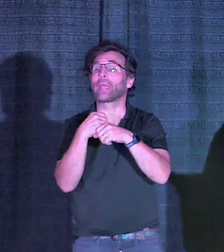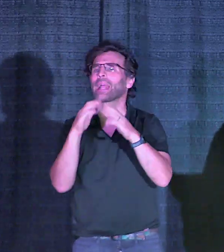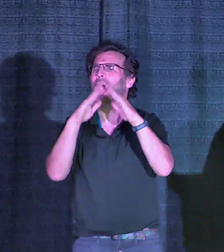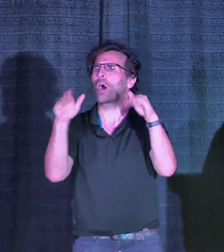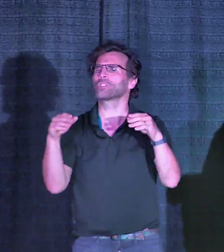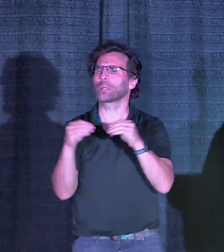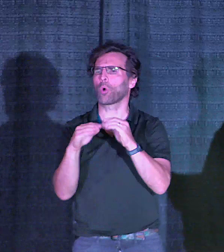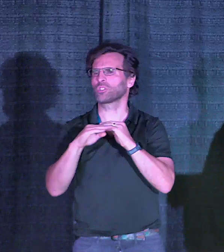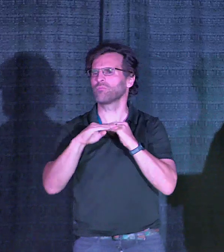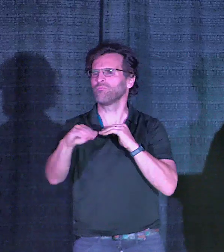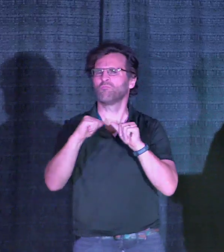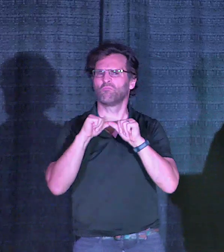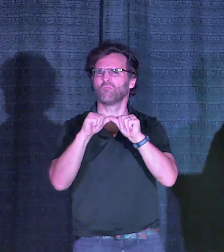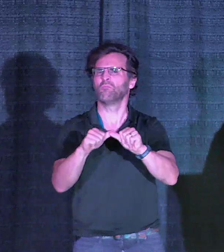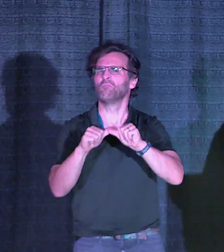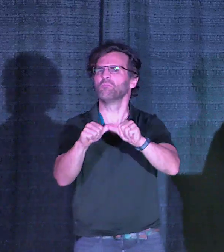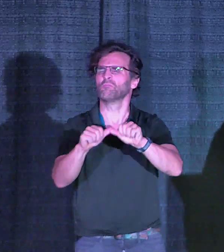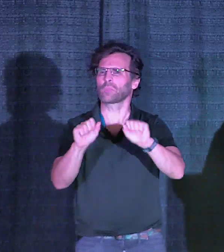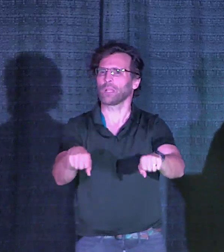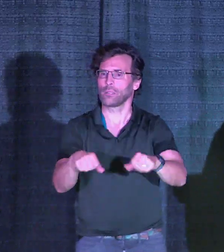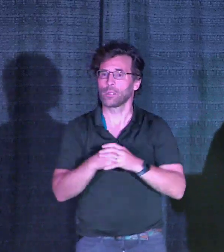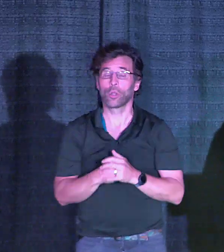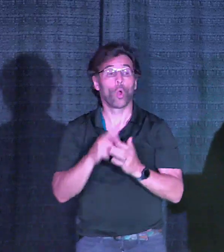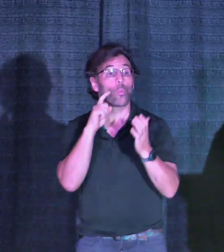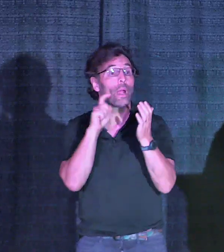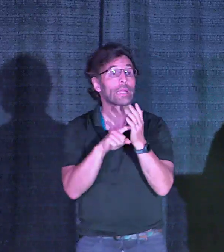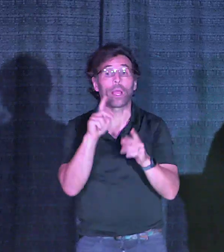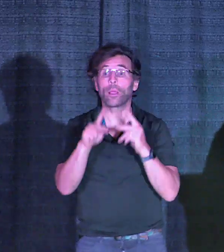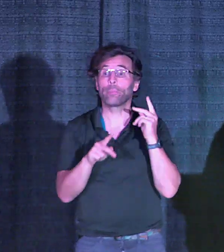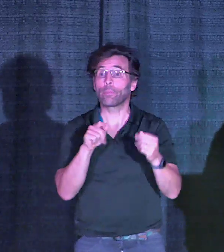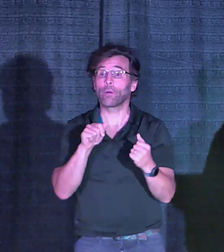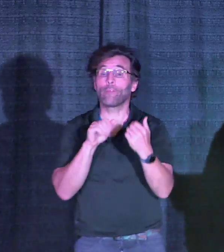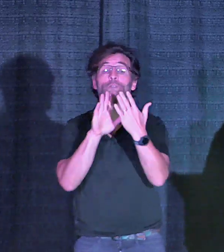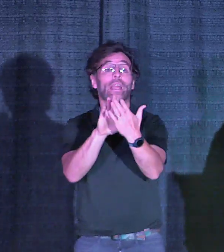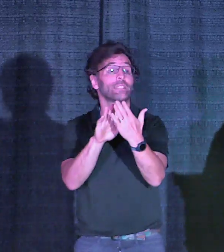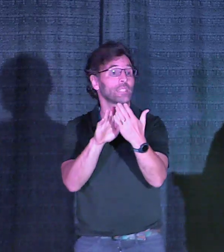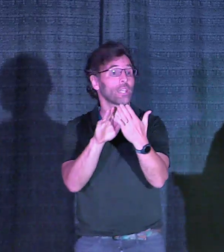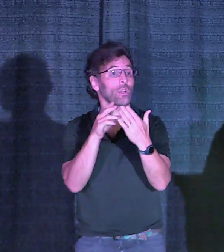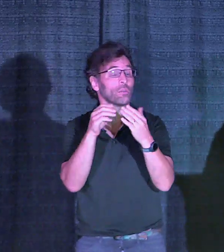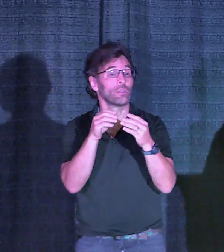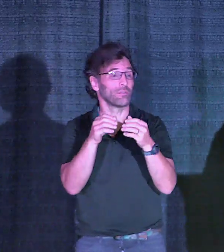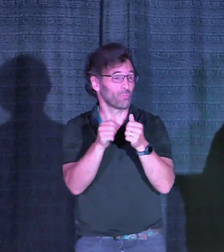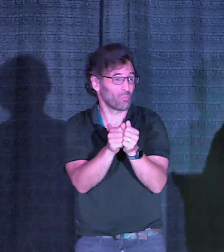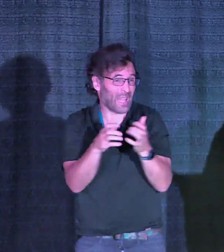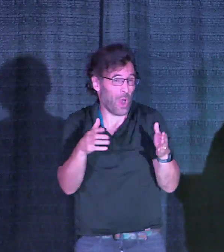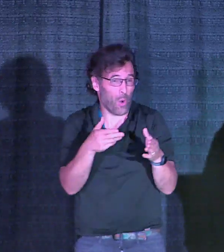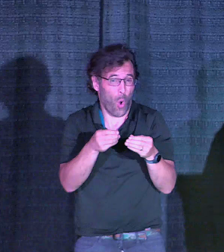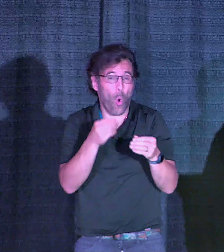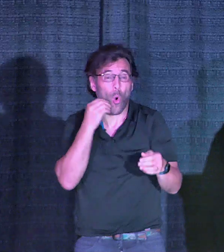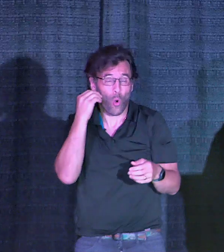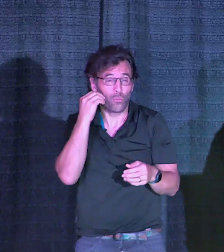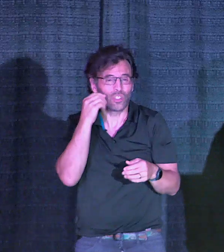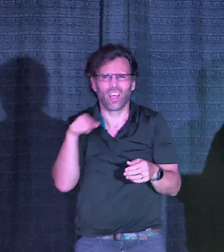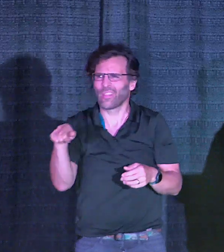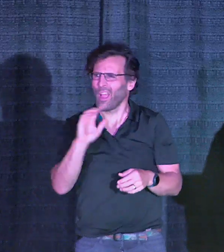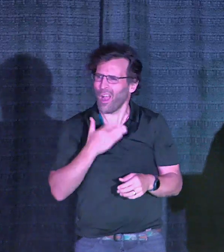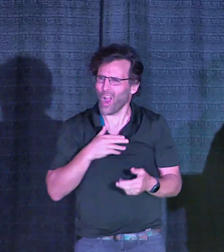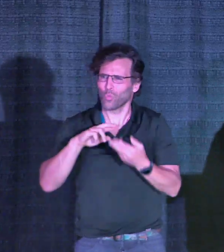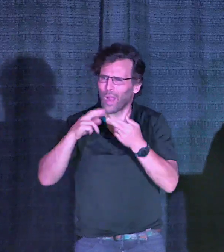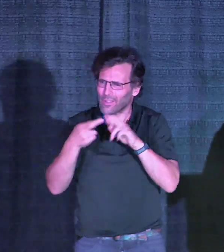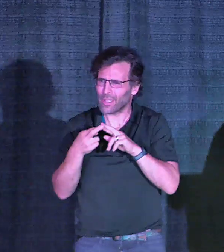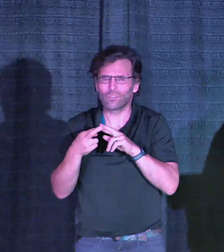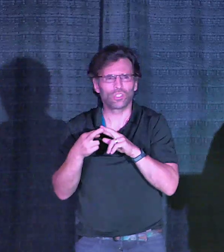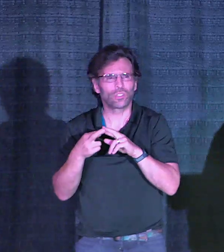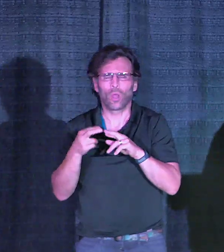homelessness. Recognize people facing homelessness as relatives, and our collective responsibility to each other is rooted